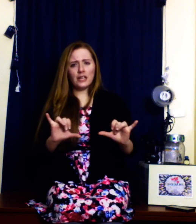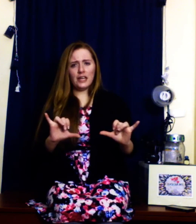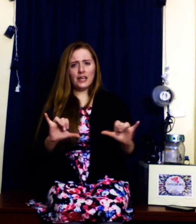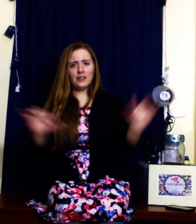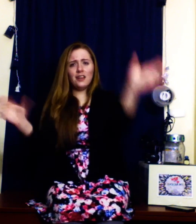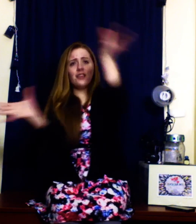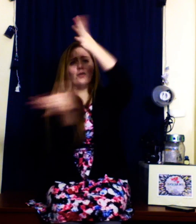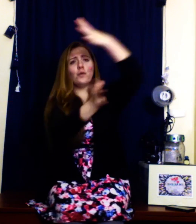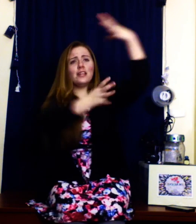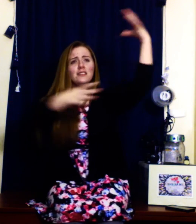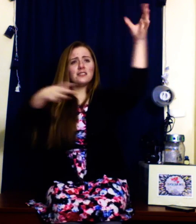again. The wind